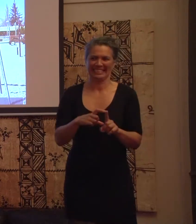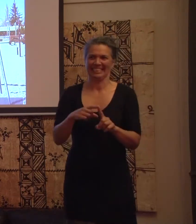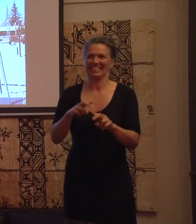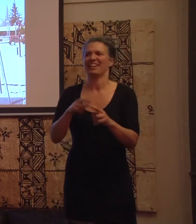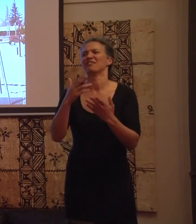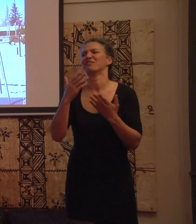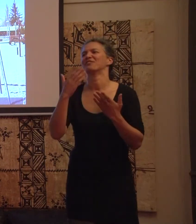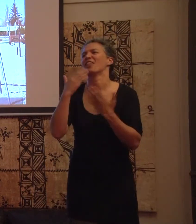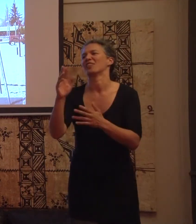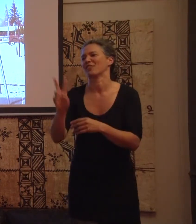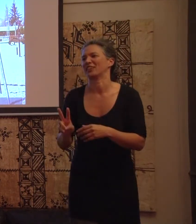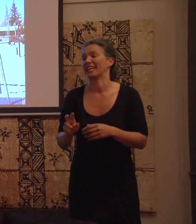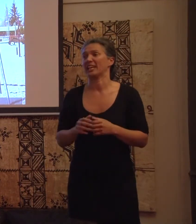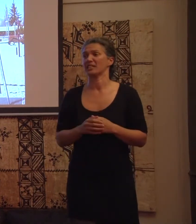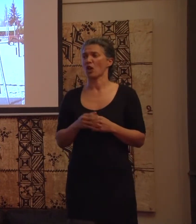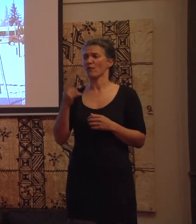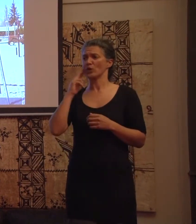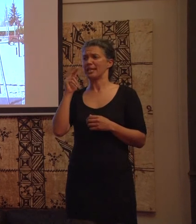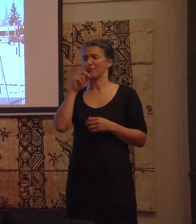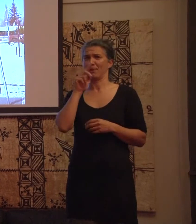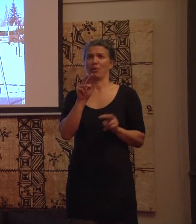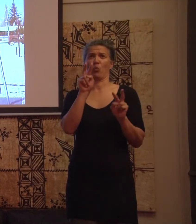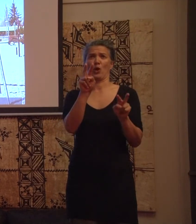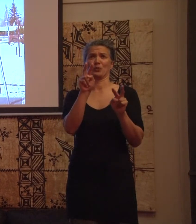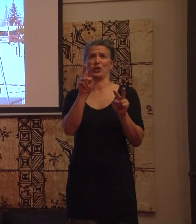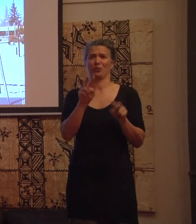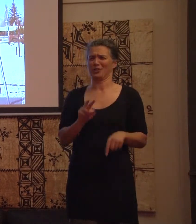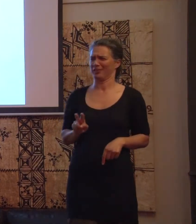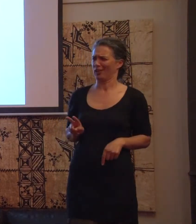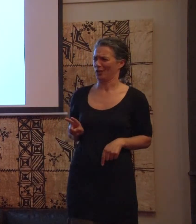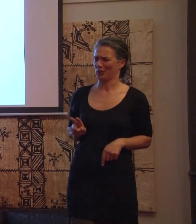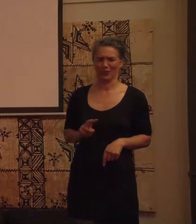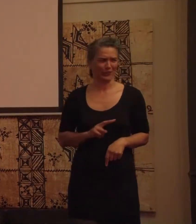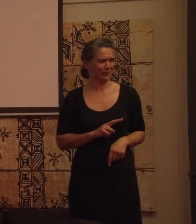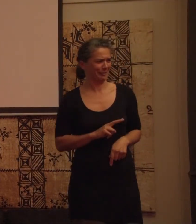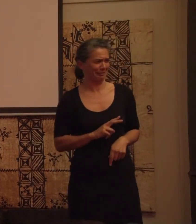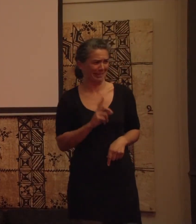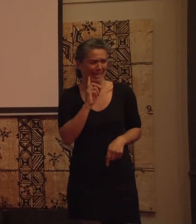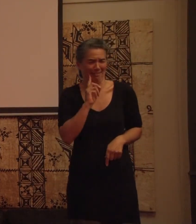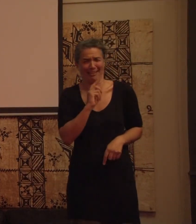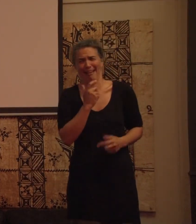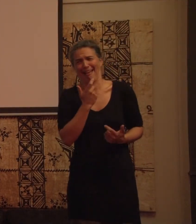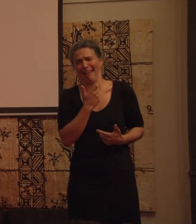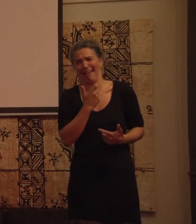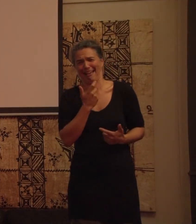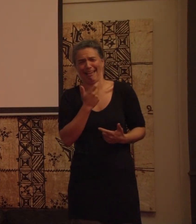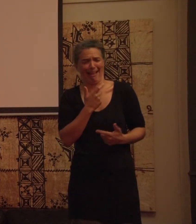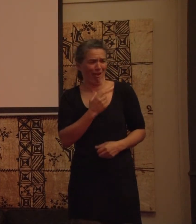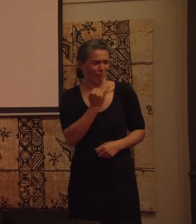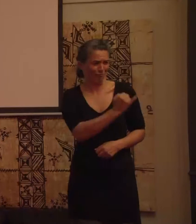And I was thinking while I was watching that, for deaf people, it must be amusing watching hearing people gesticulate, because we're probably making all sorts